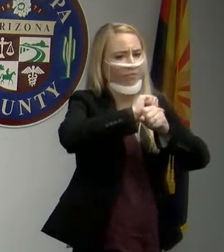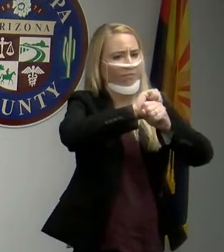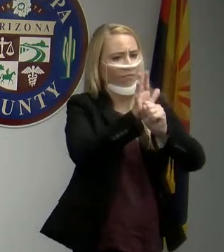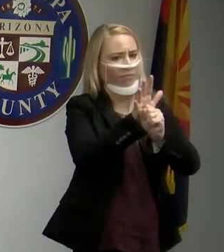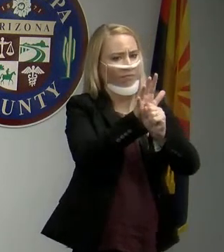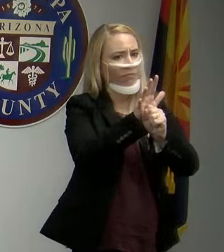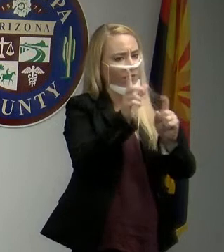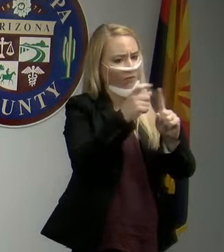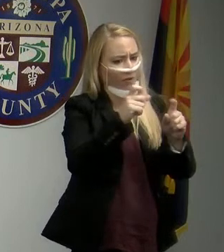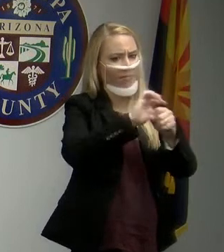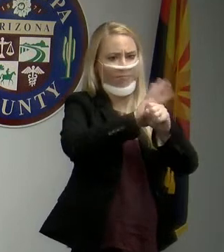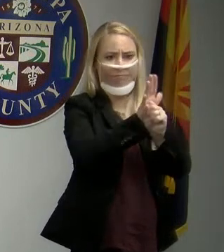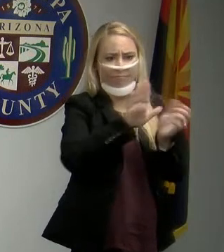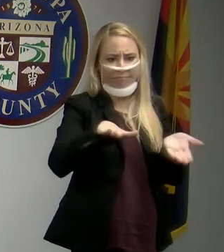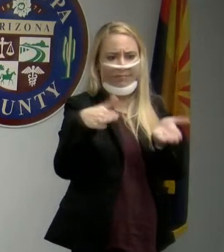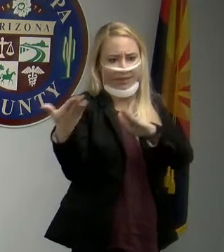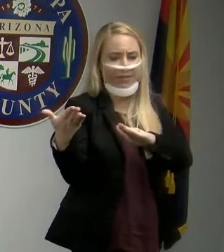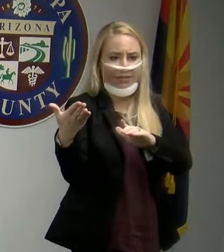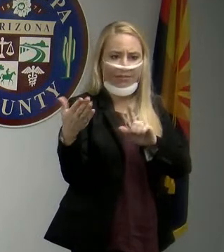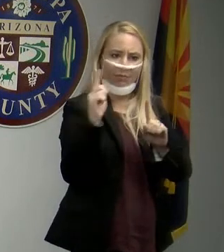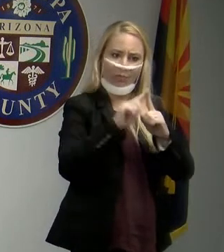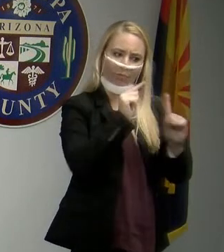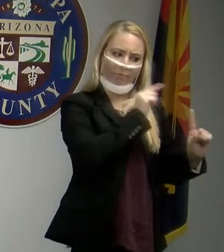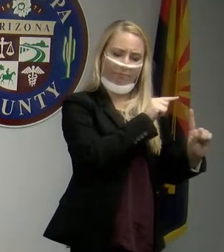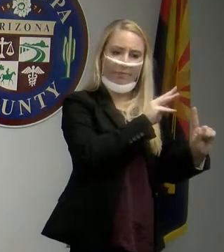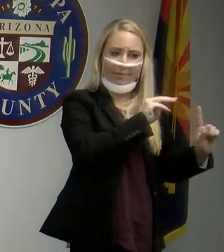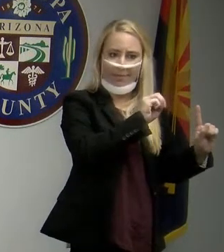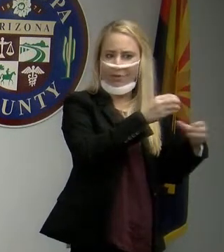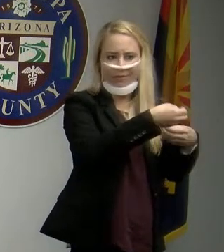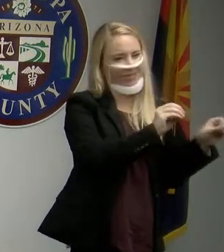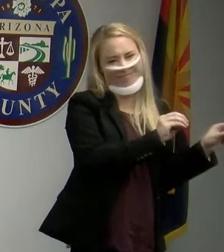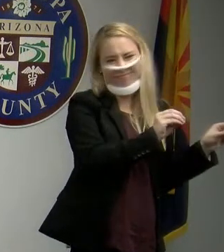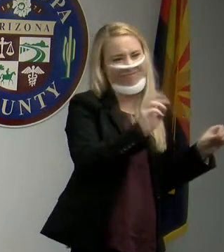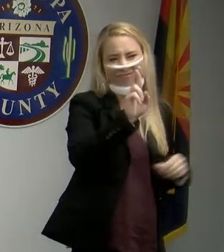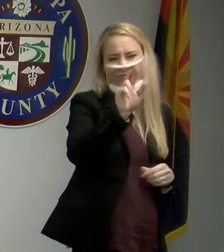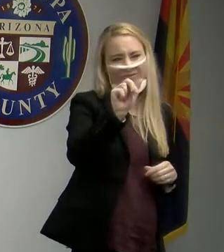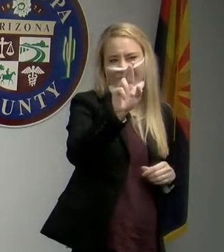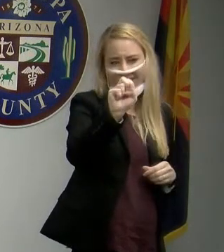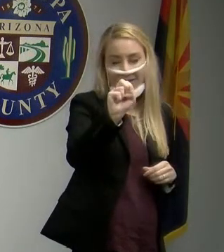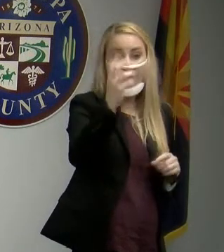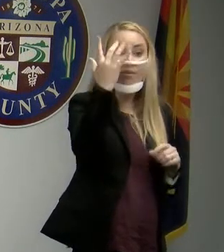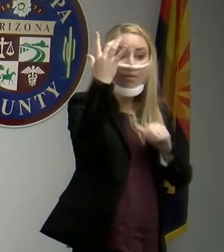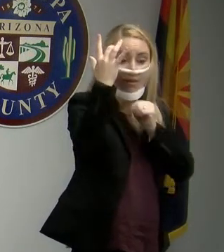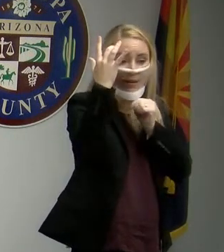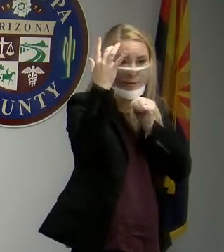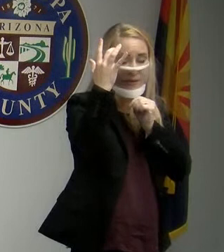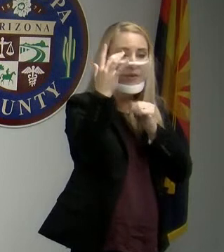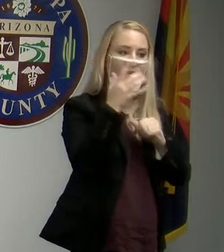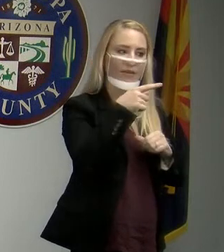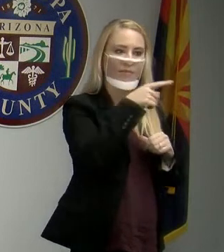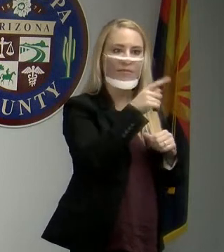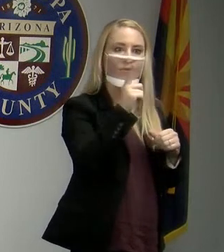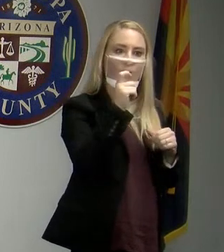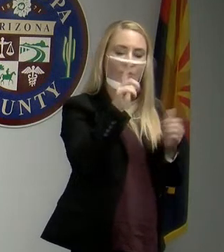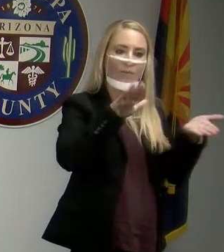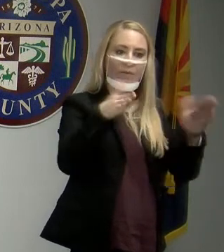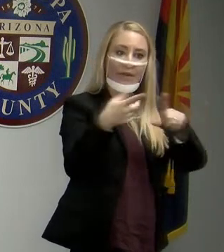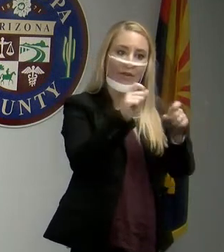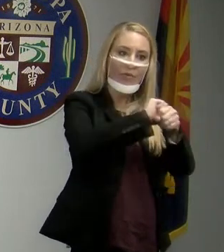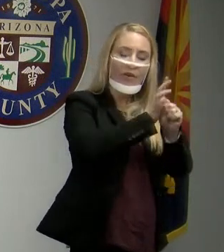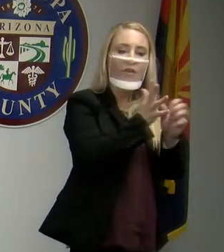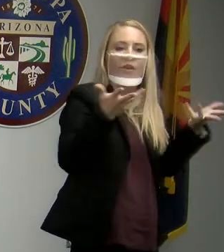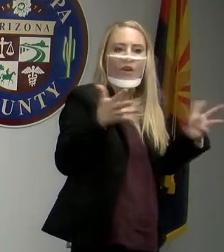to the Office of the Medical Examiner. It is just most people who are dying are in the care of a physician, or they